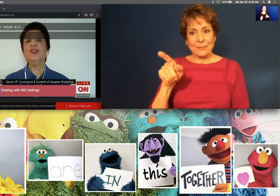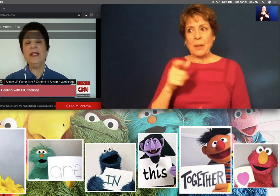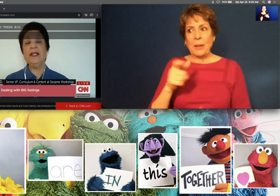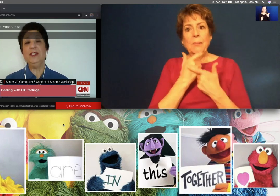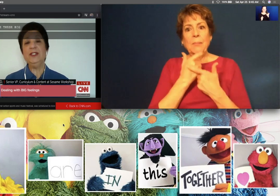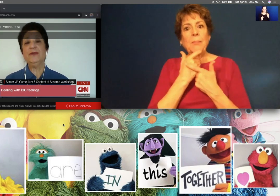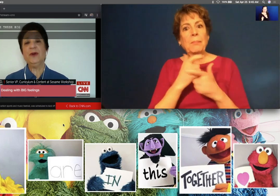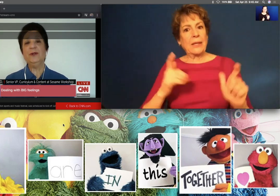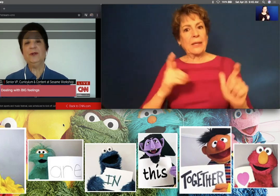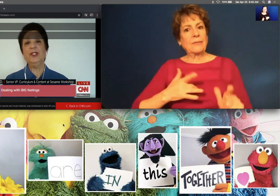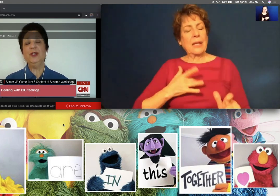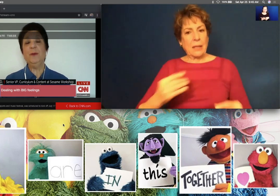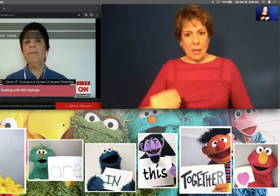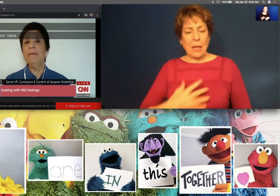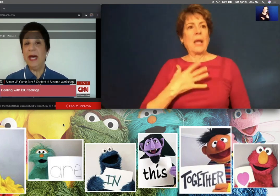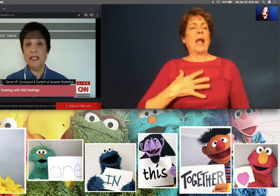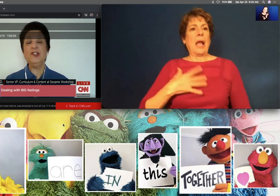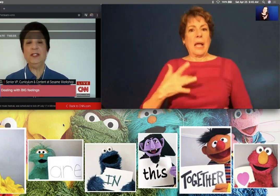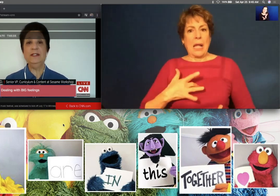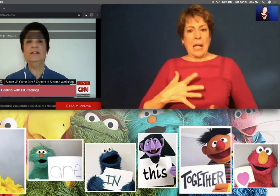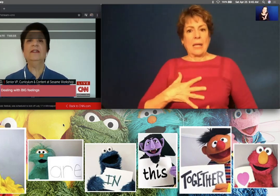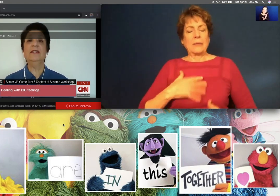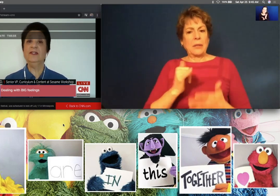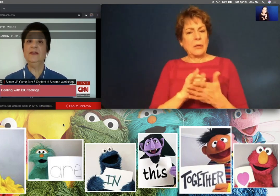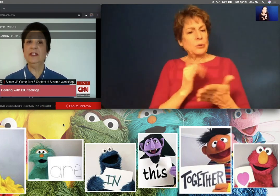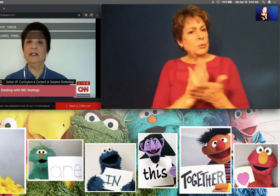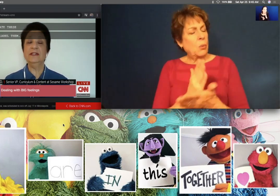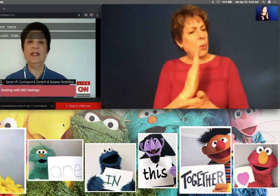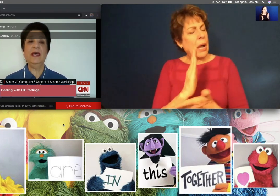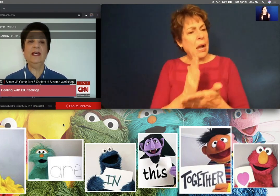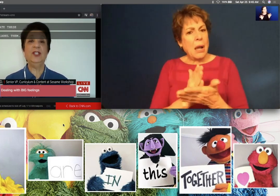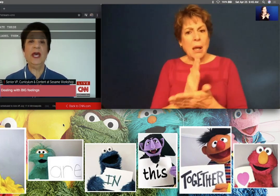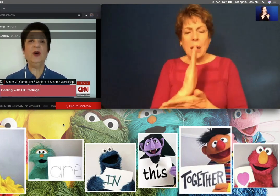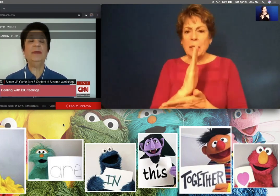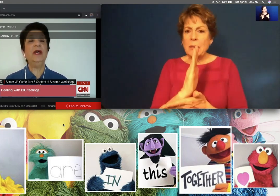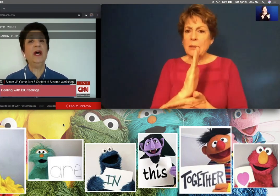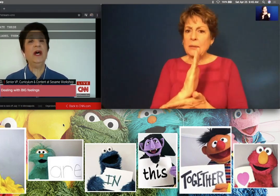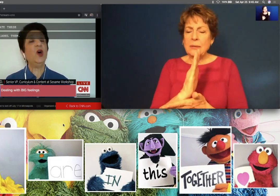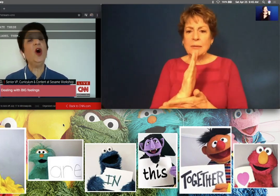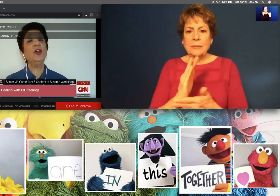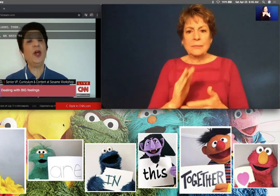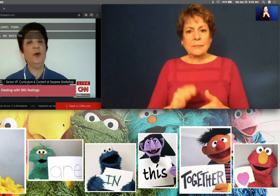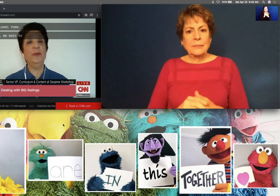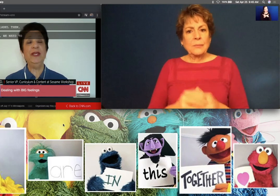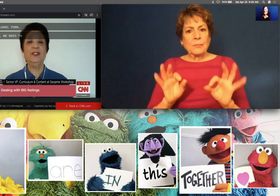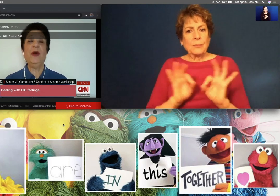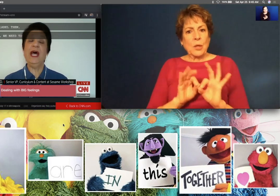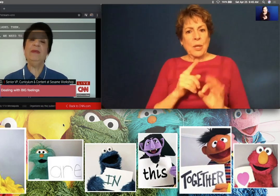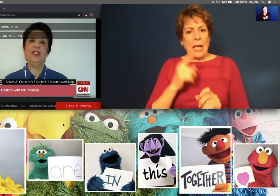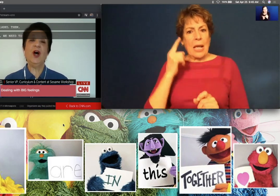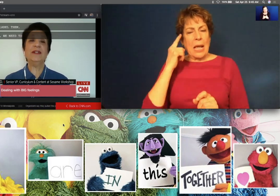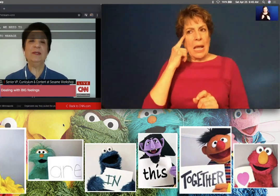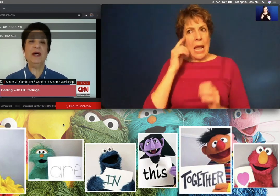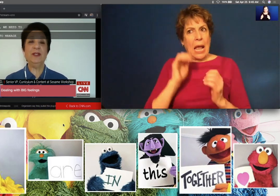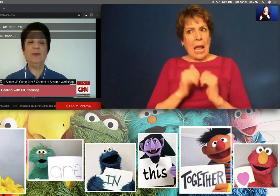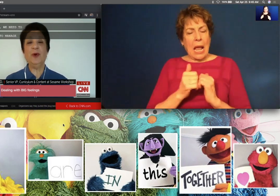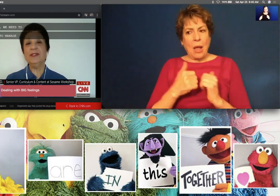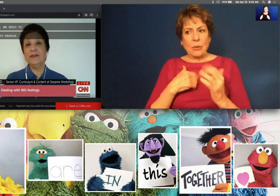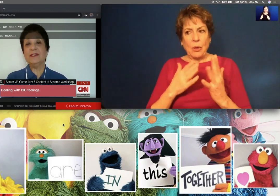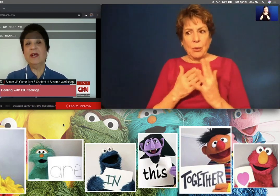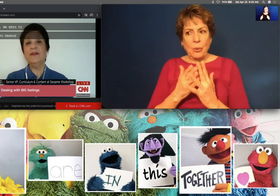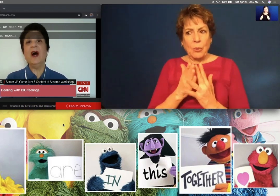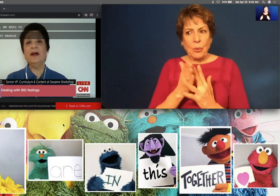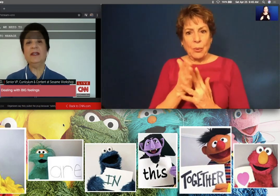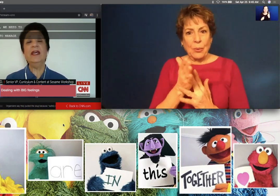big feelings and to label them. But more importantly, we need to have strategies for how to manage